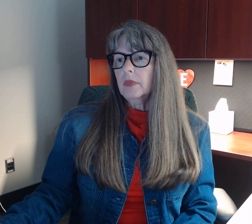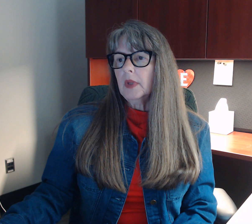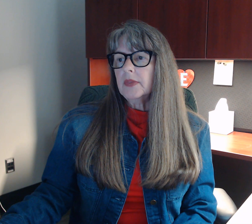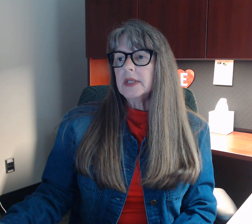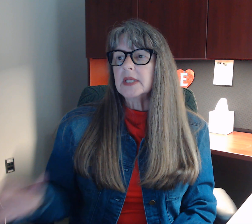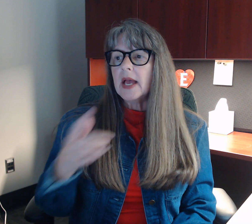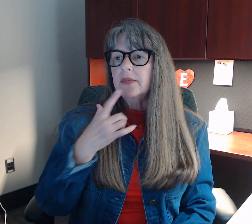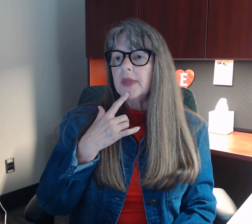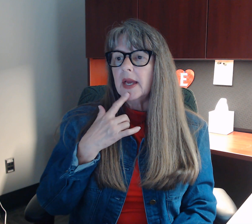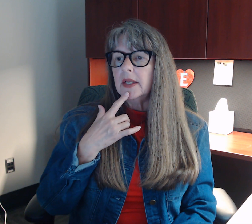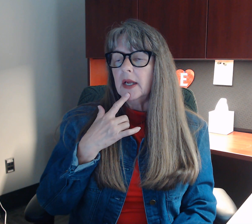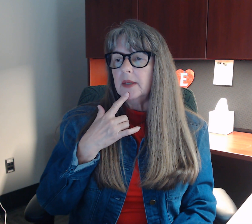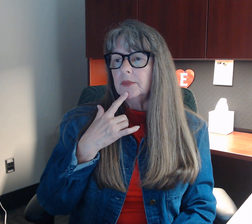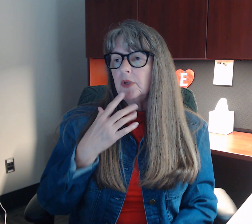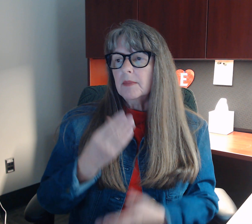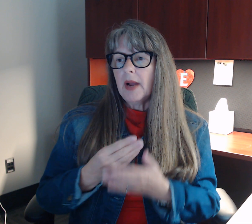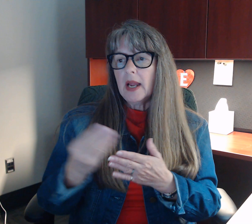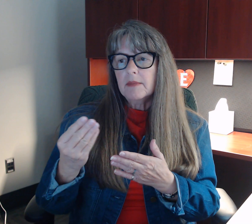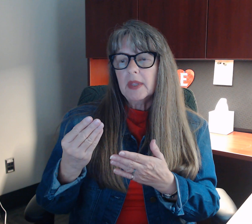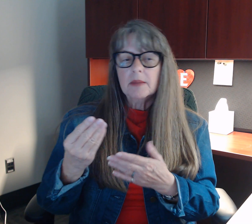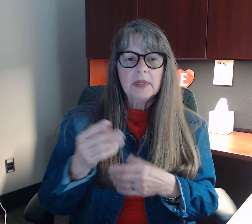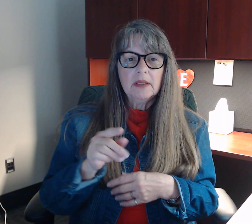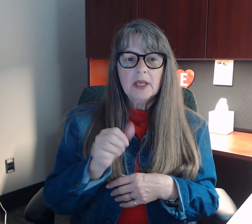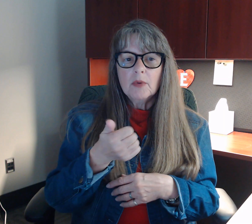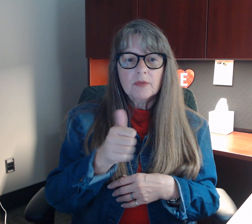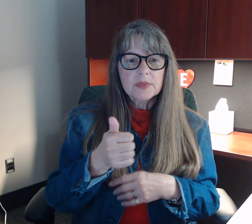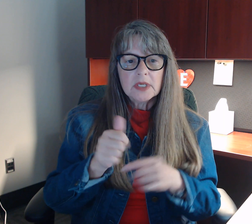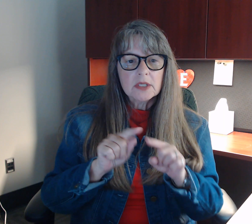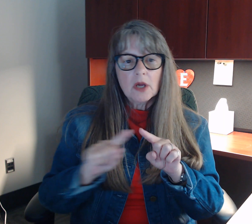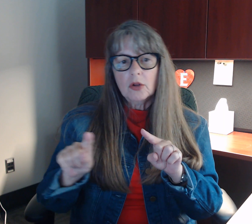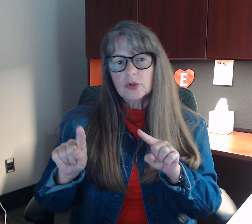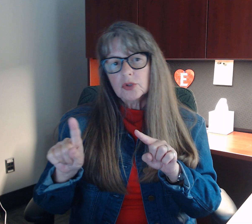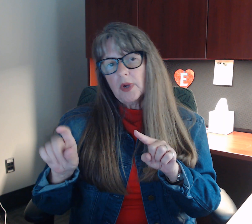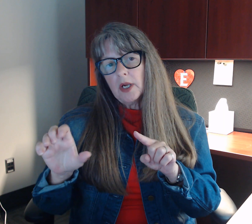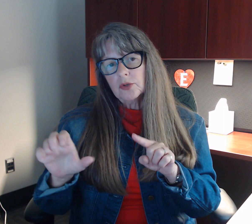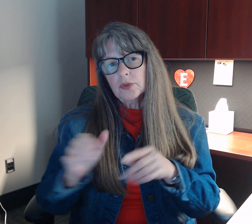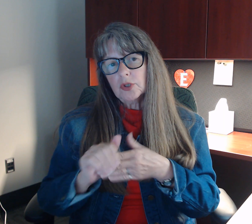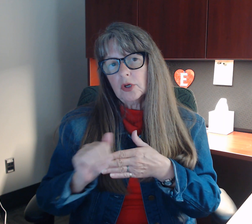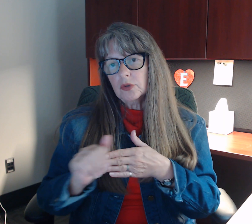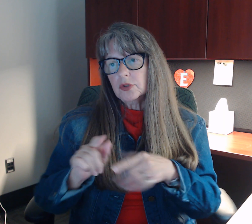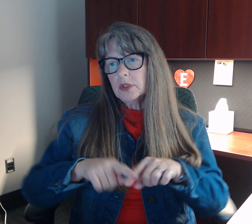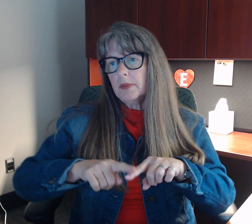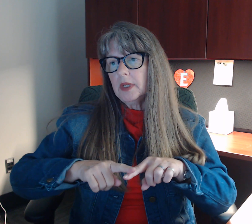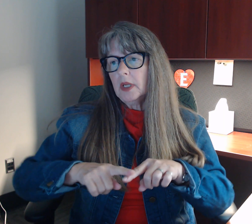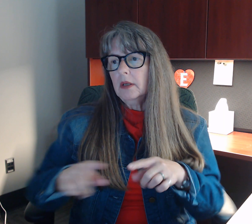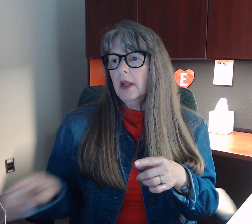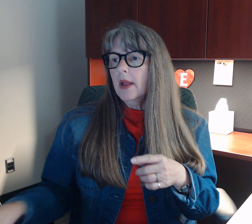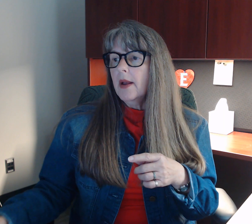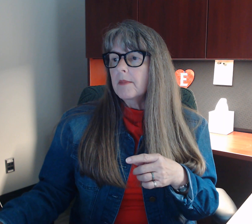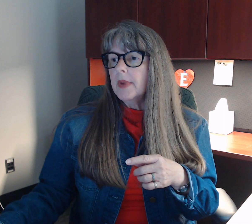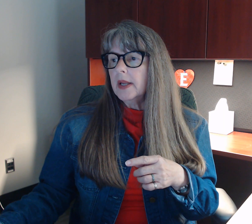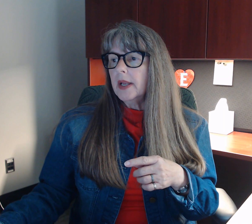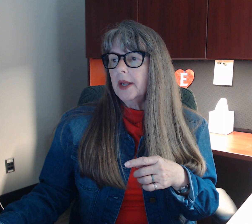They said that you can buy them. They could be anywhere from $10 to $100, depending. But